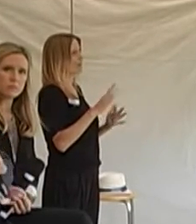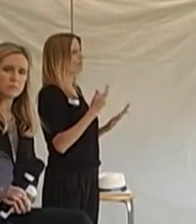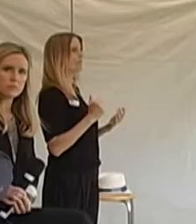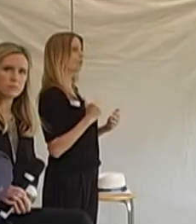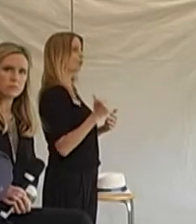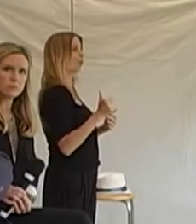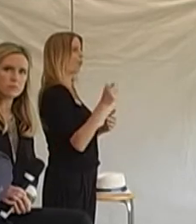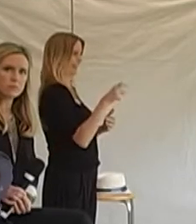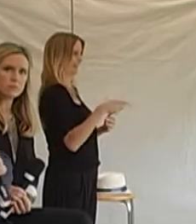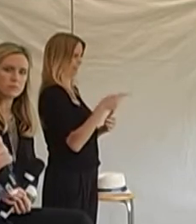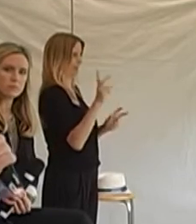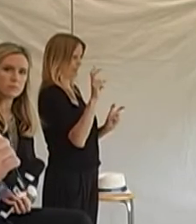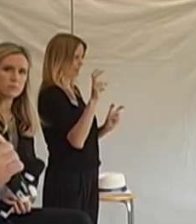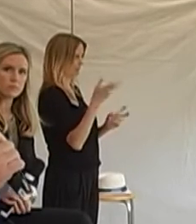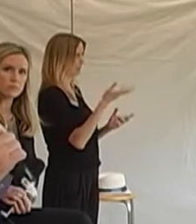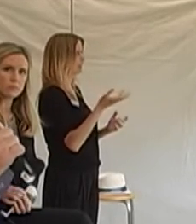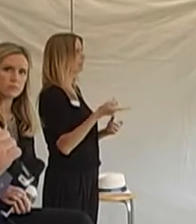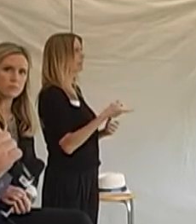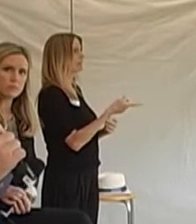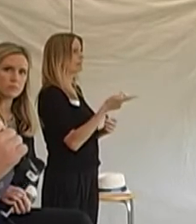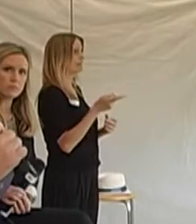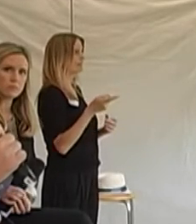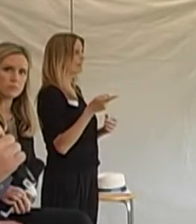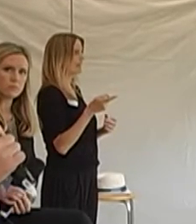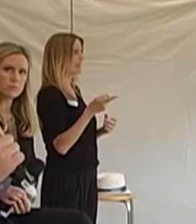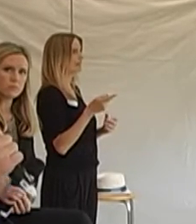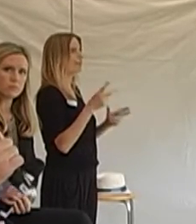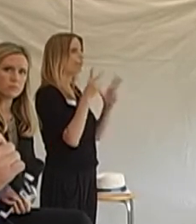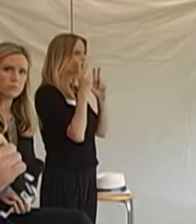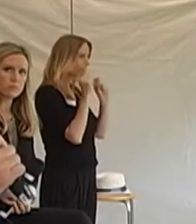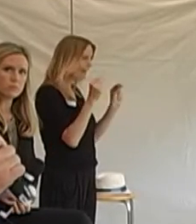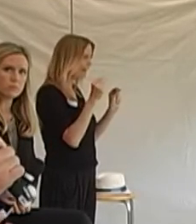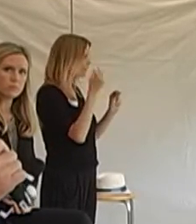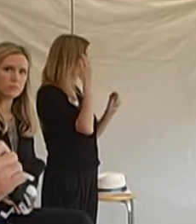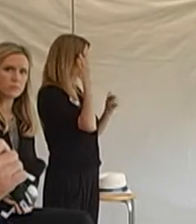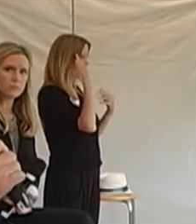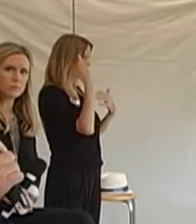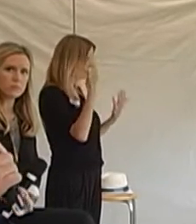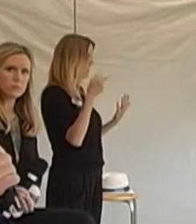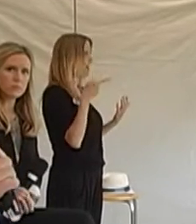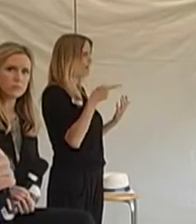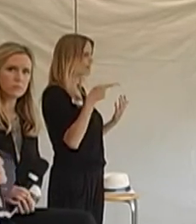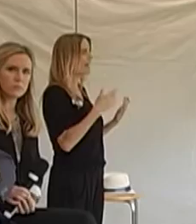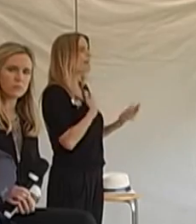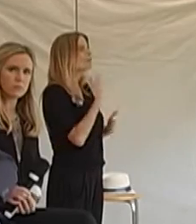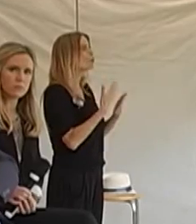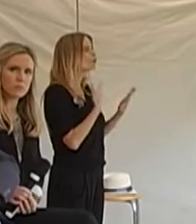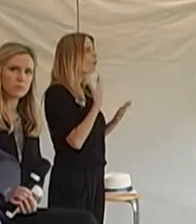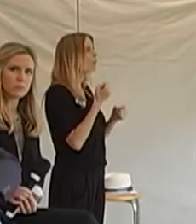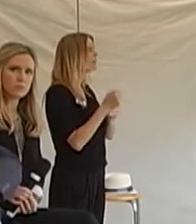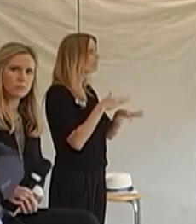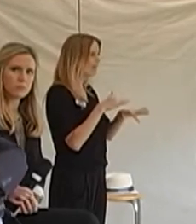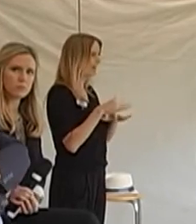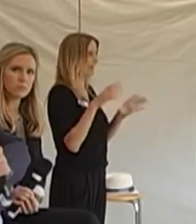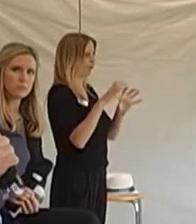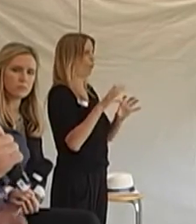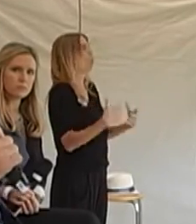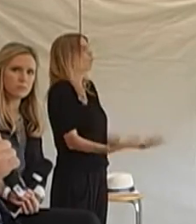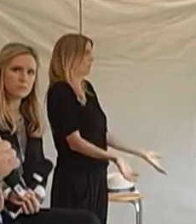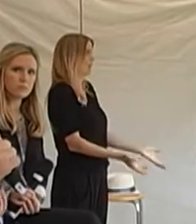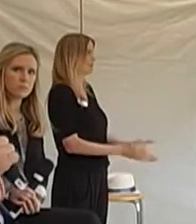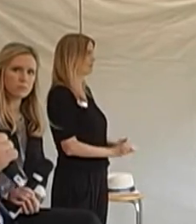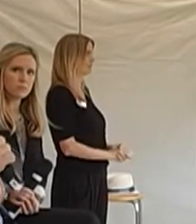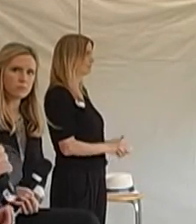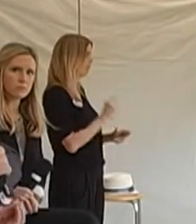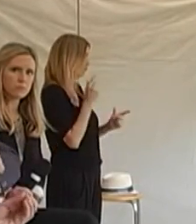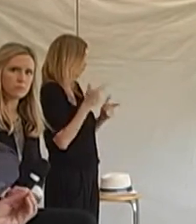elites, they don't actually know how to handle these emotions or take care of these emotions or